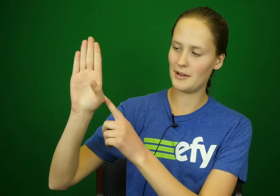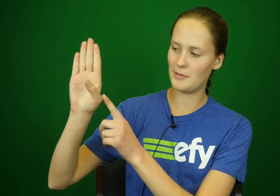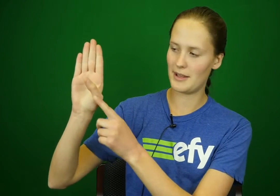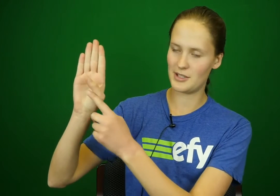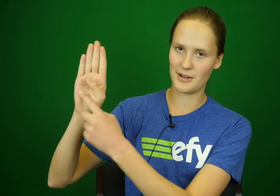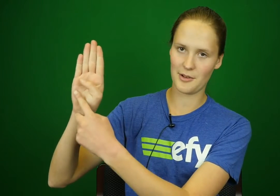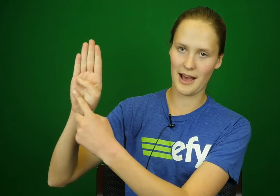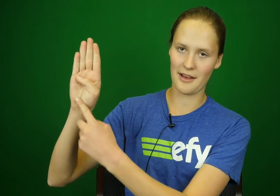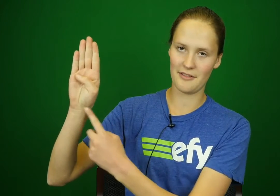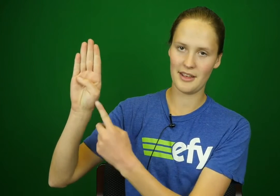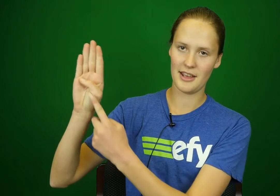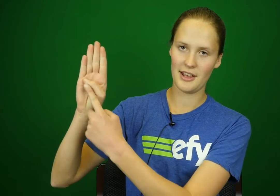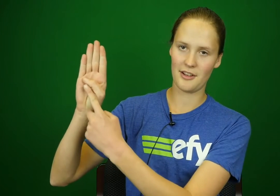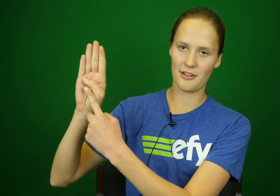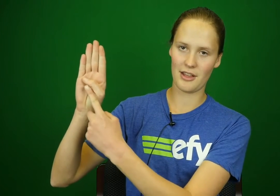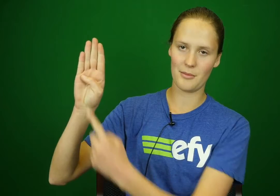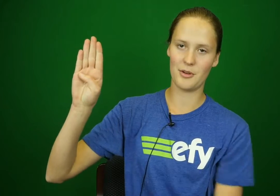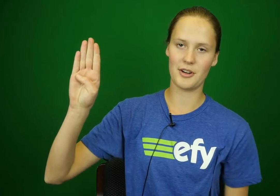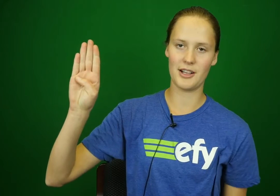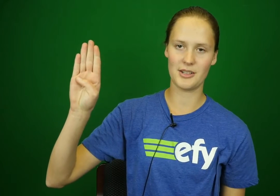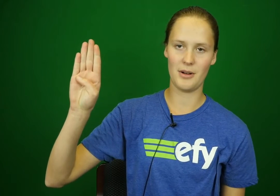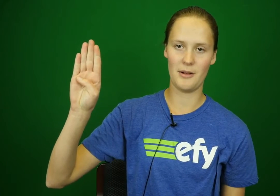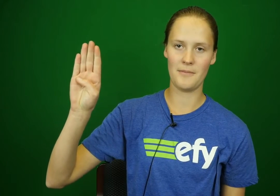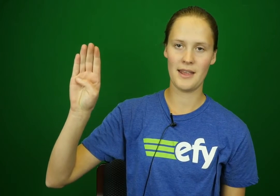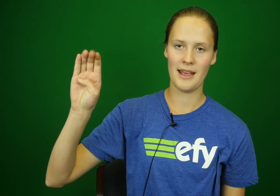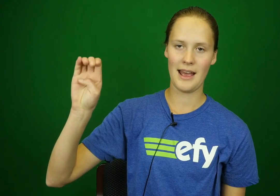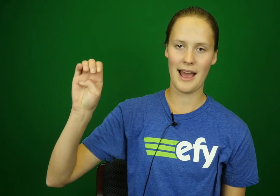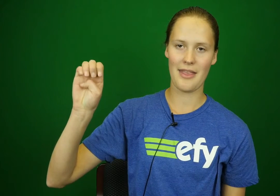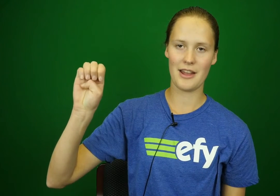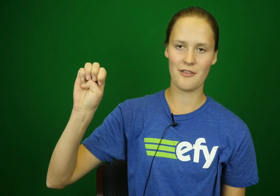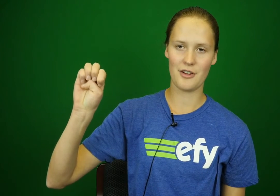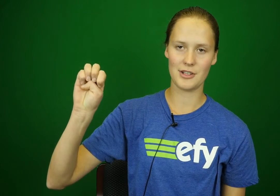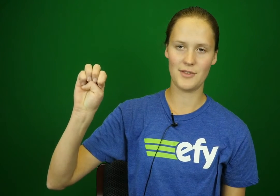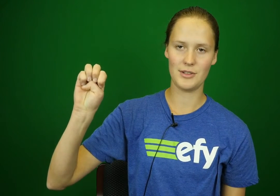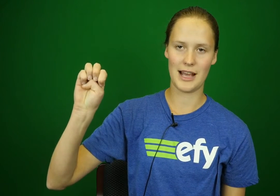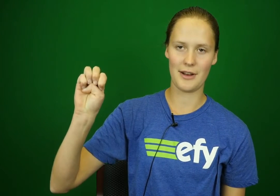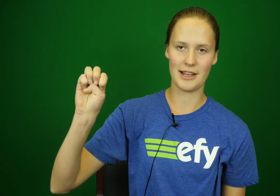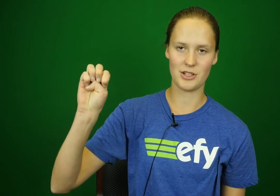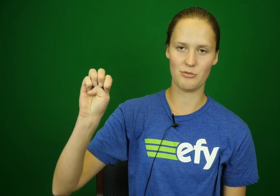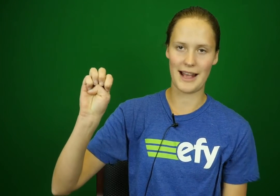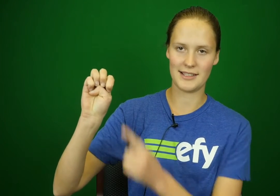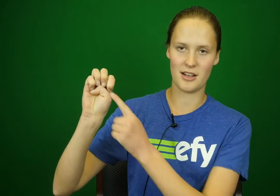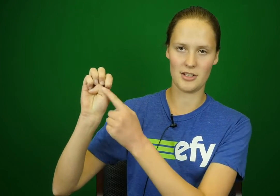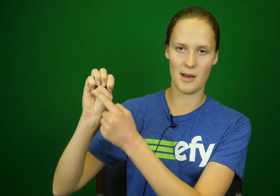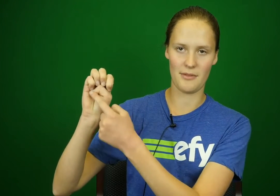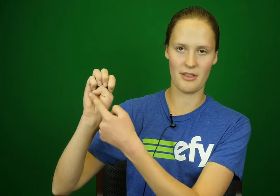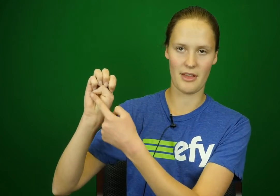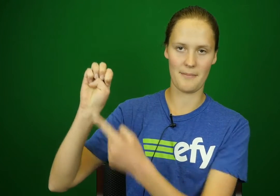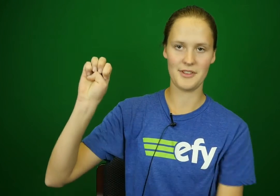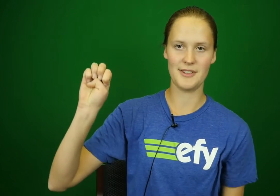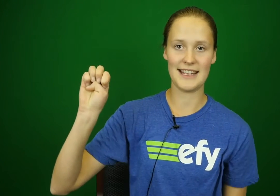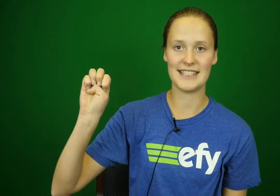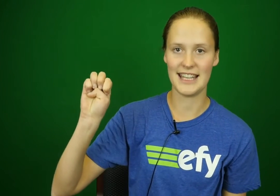B is where you have your thumb go across your palm, and then your fingers fold down and just rest on top of the thumb. So that's E.